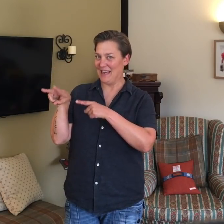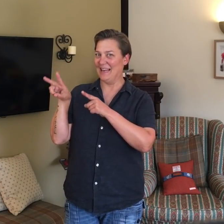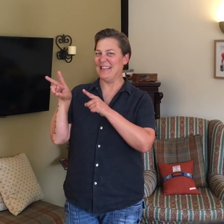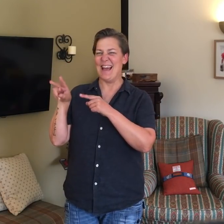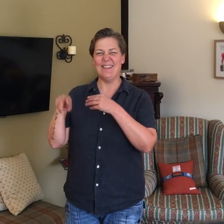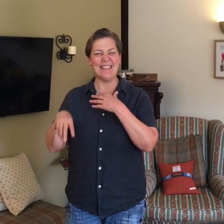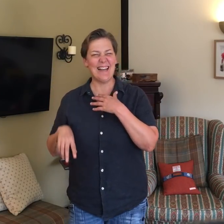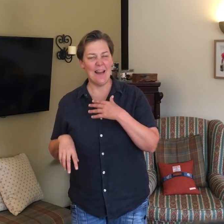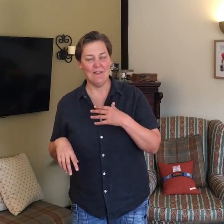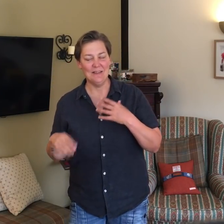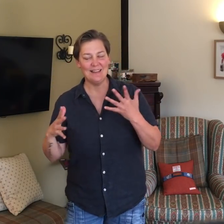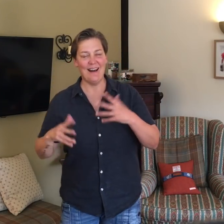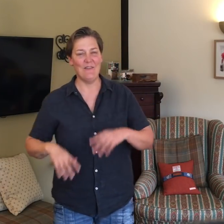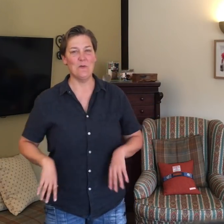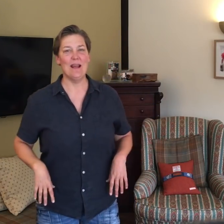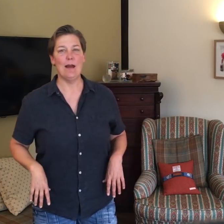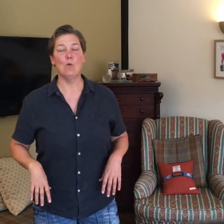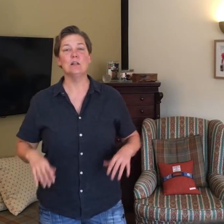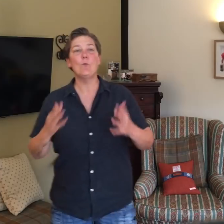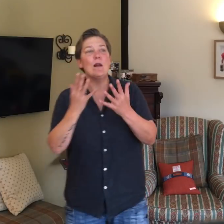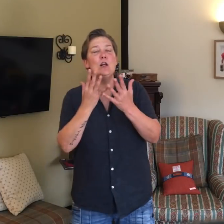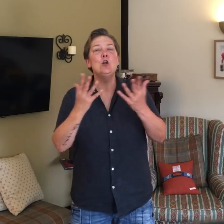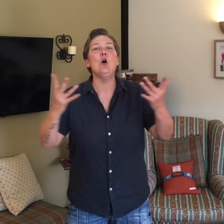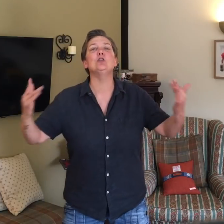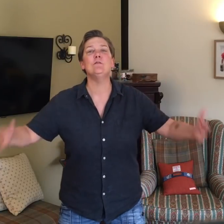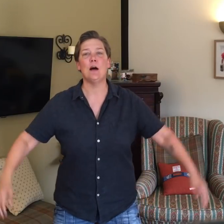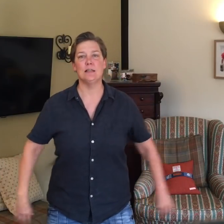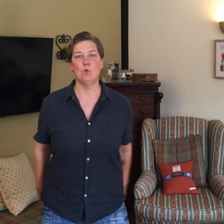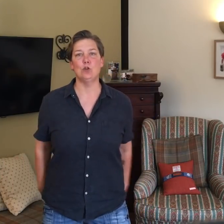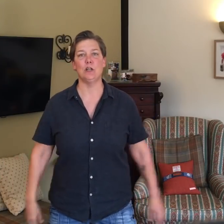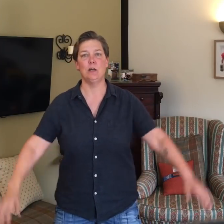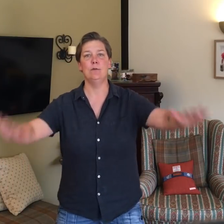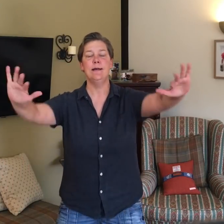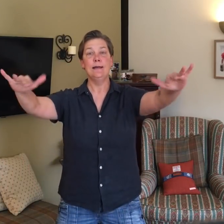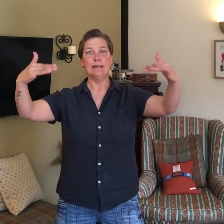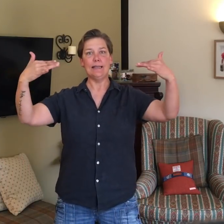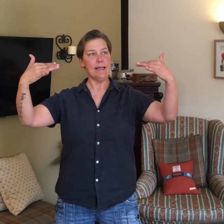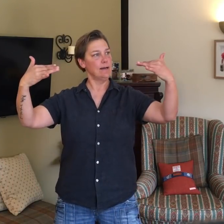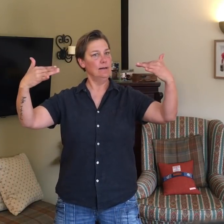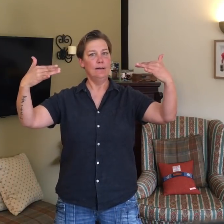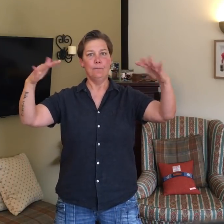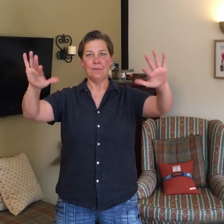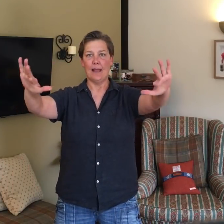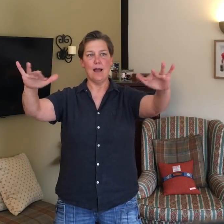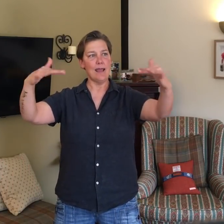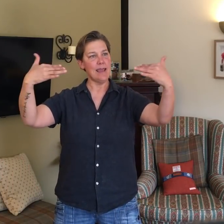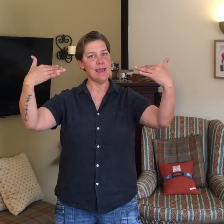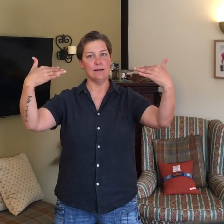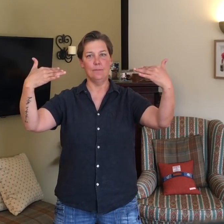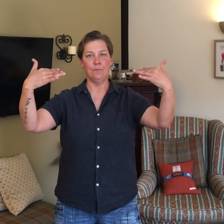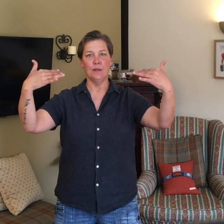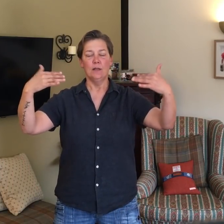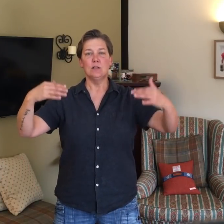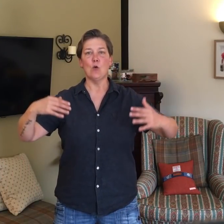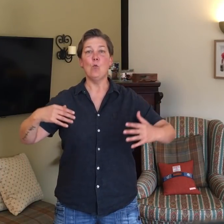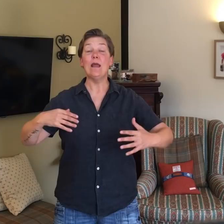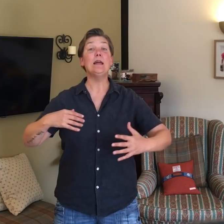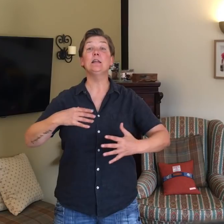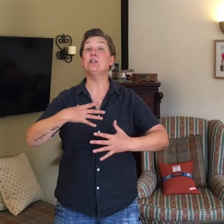and down. It's clever the way that works. But when lots of eyes are watching you, it's here. They are here. So we're going to do